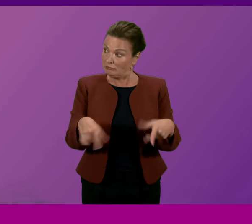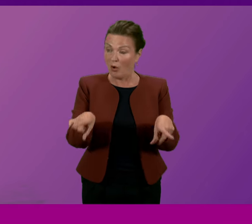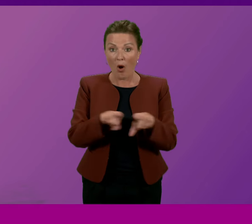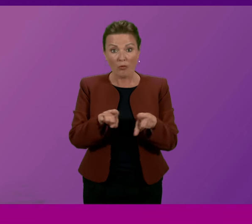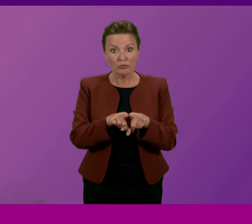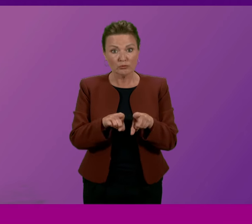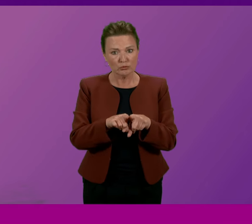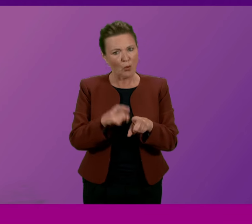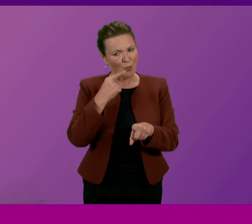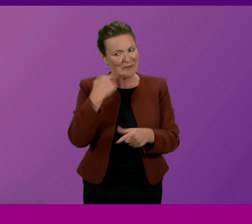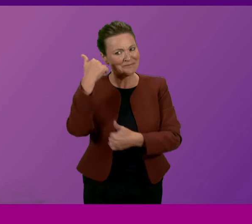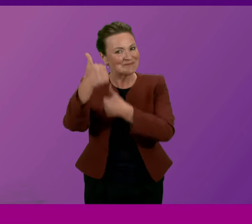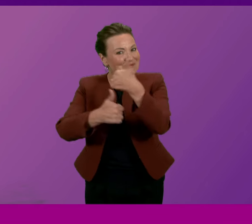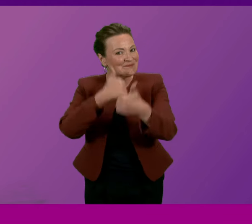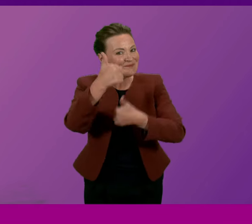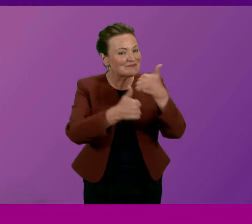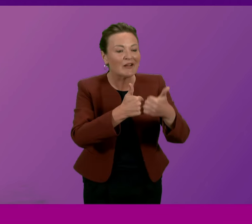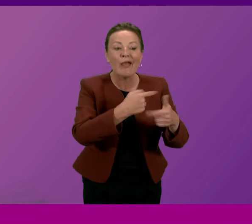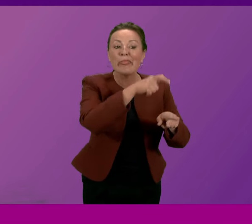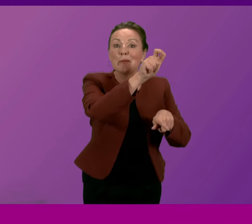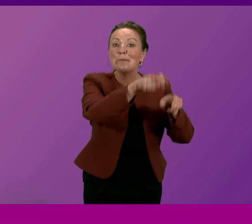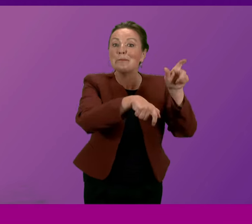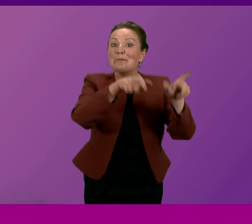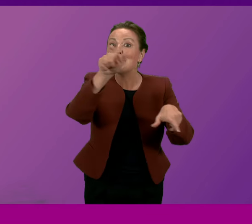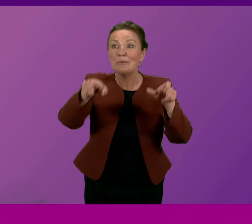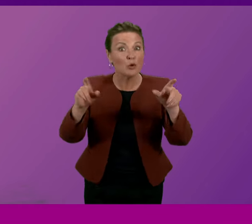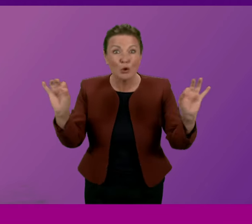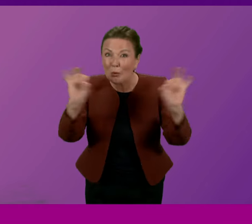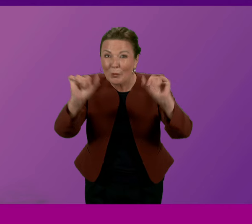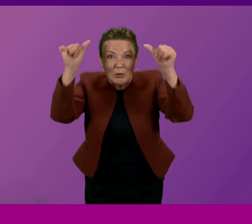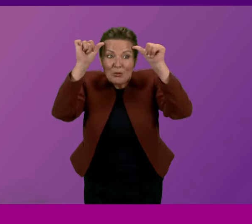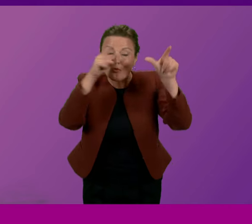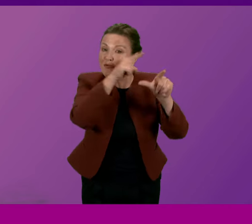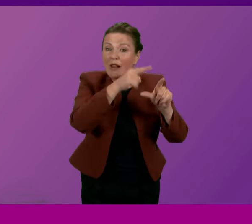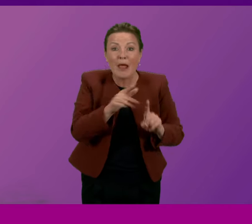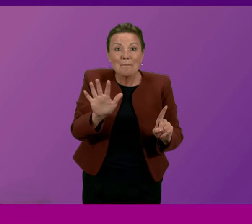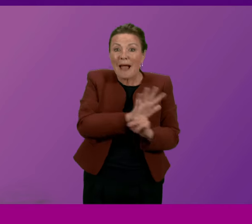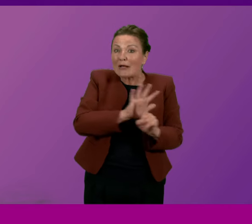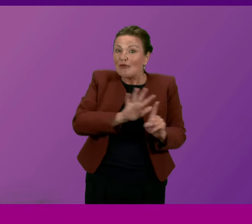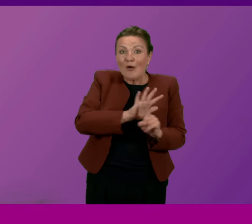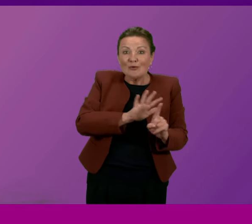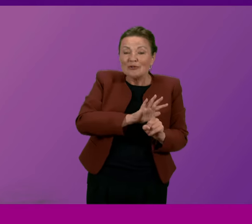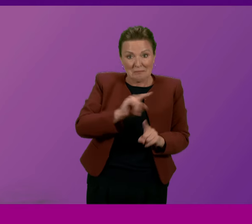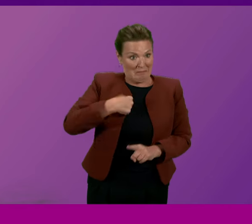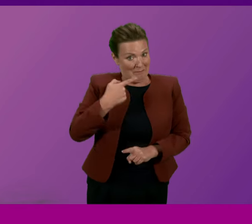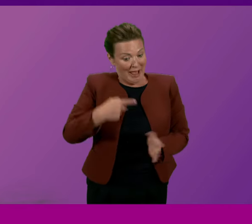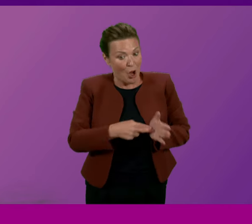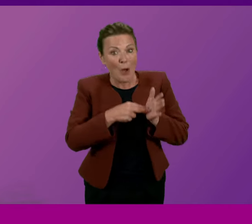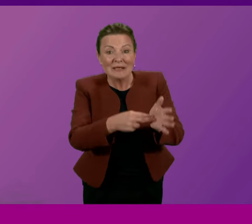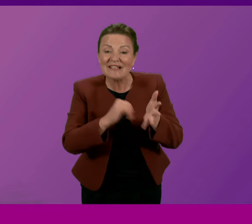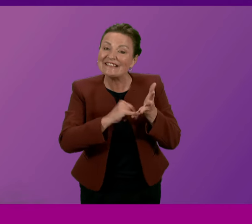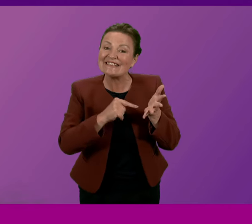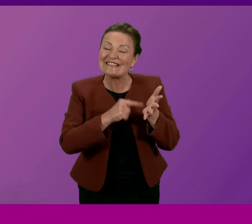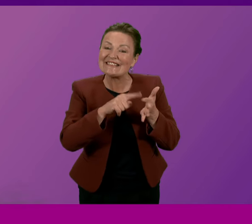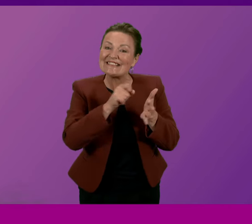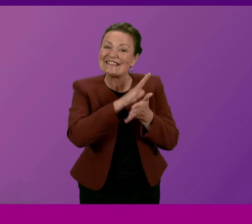to the unsung heroes that have contributed so much to bettering our society, like my nominee, Steph McFadden, who does incredible